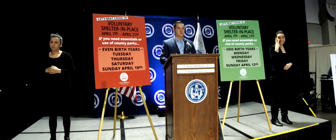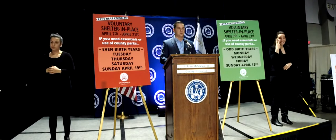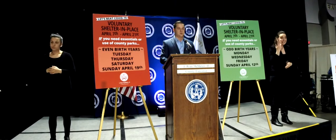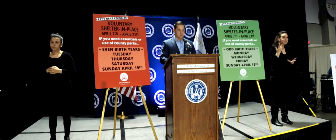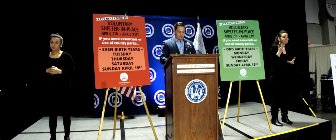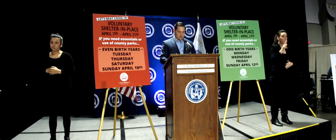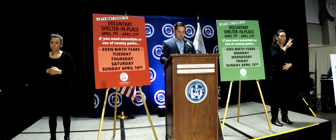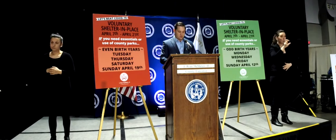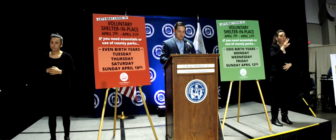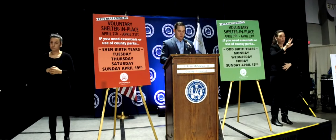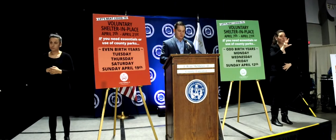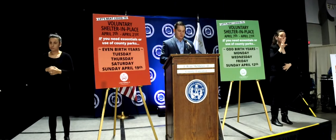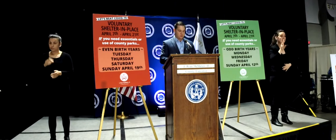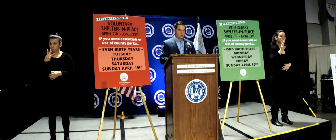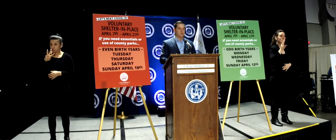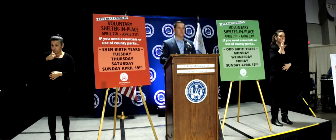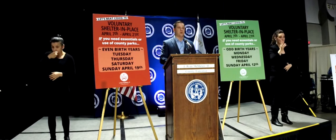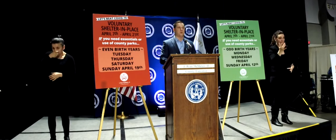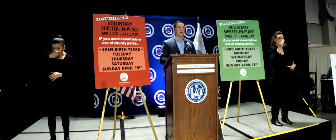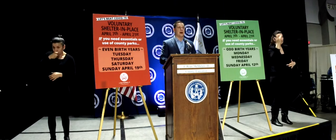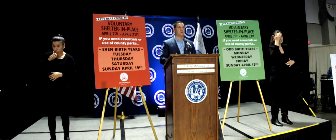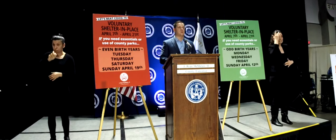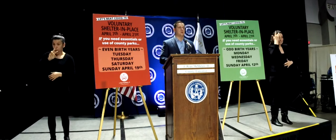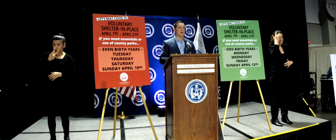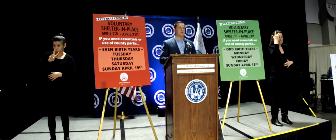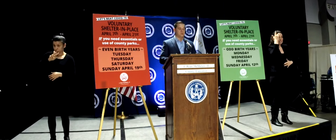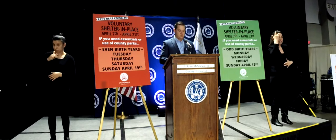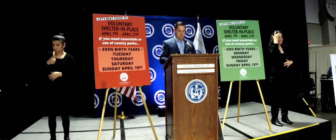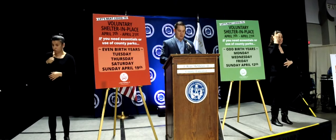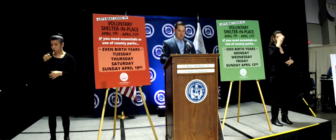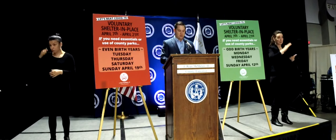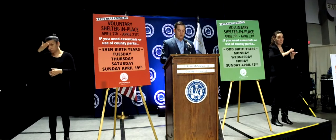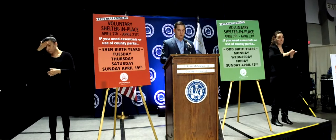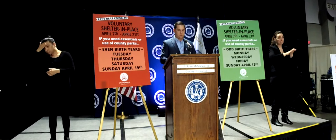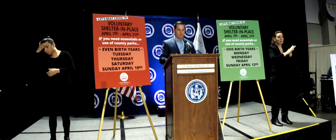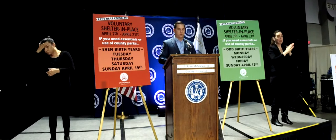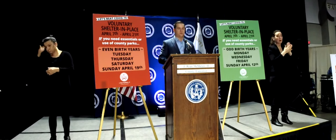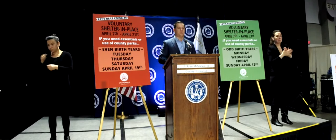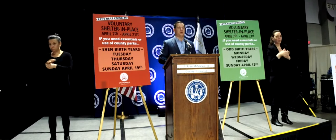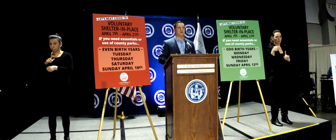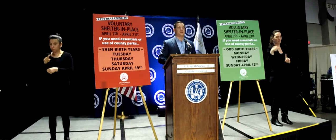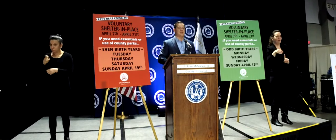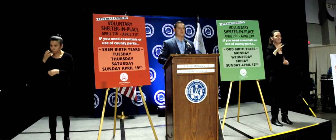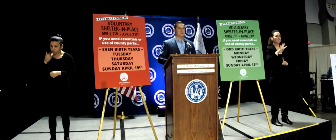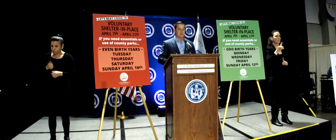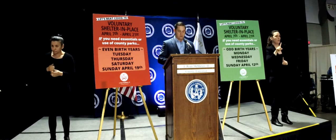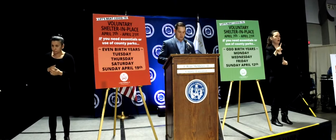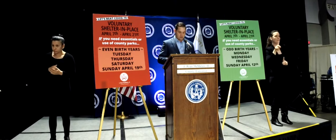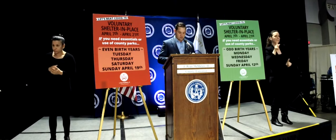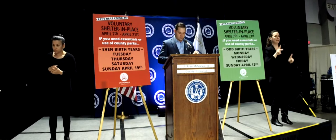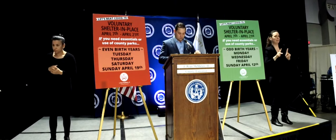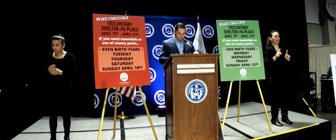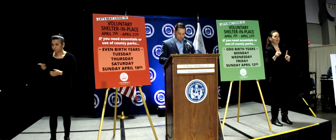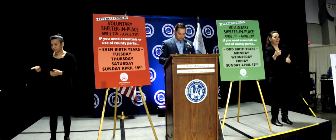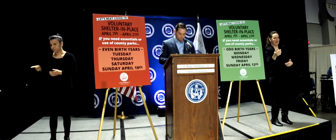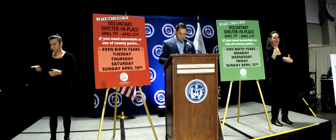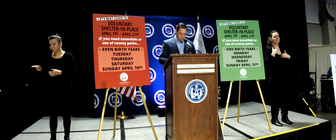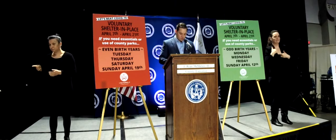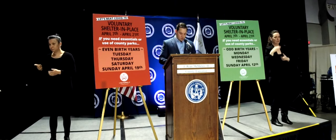Those 336 cases turn into 41 household members who get it. We have a total of 377